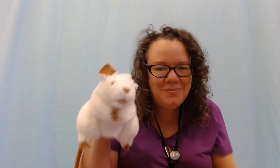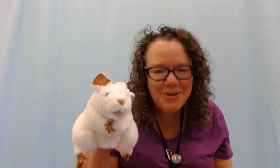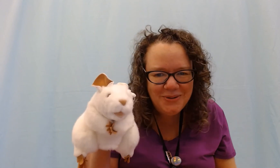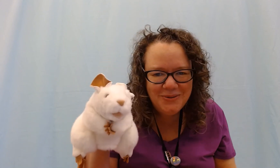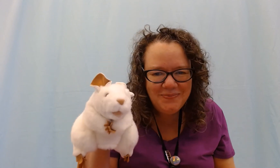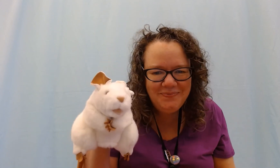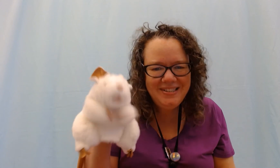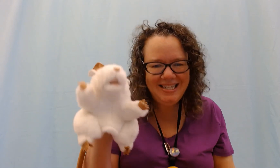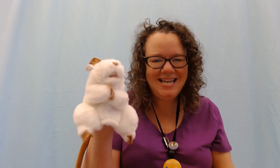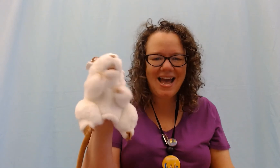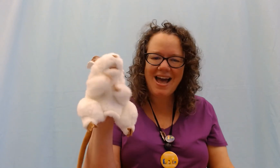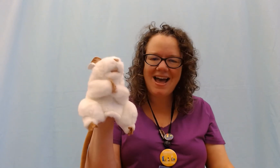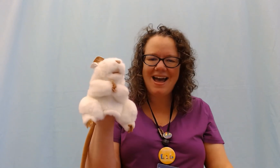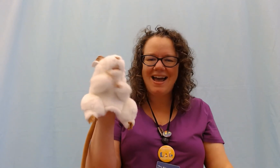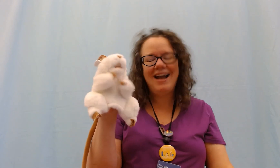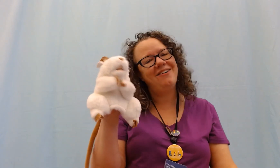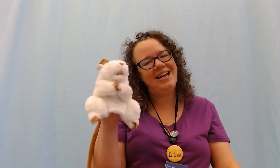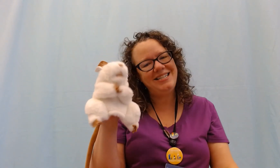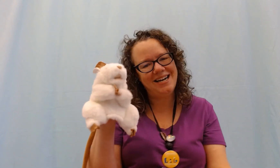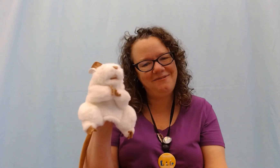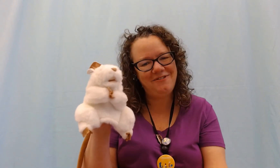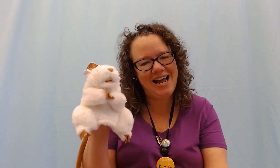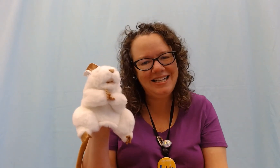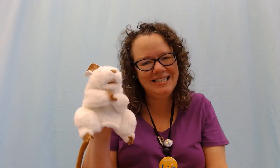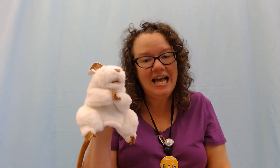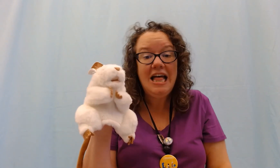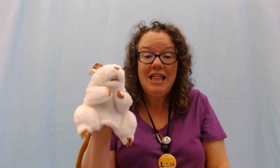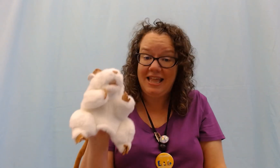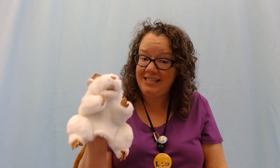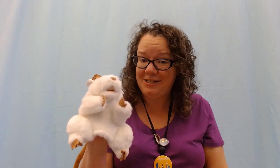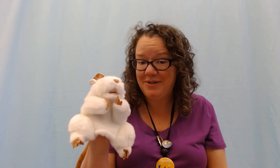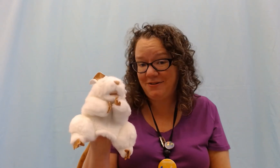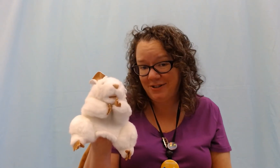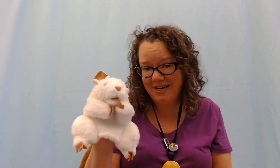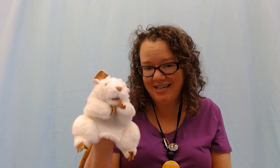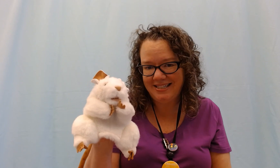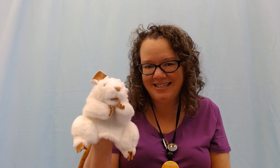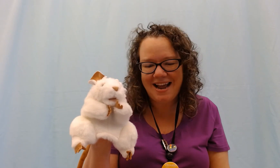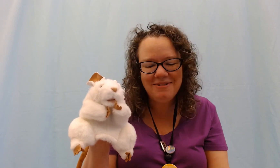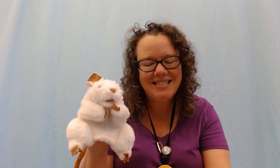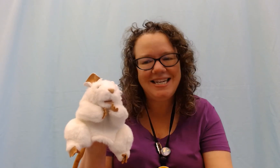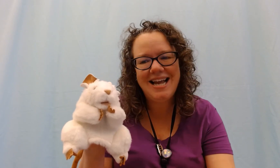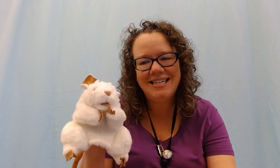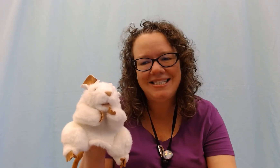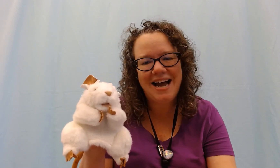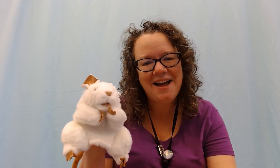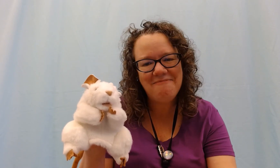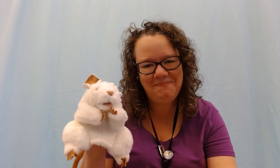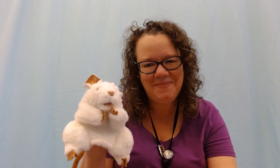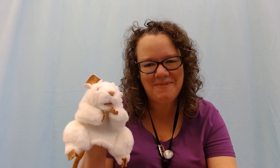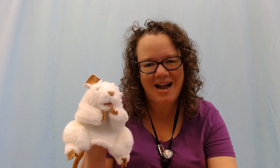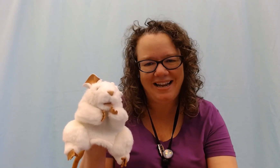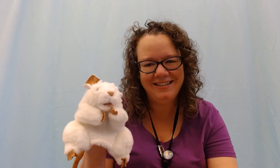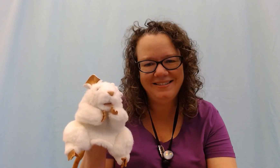Peek-a-boo. Yay! Great job, friends! Thanks so much for joining us today. We'll see you next time. Bye-bye.